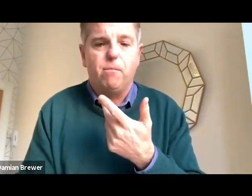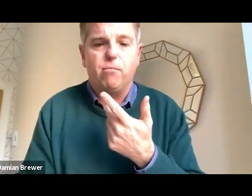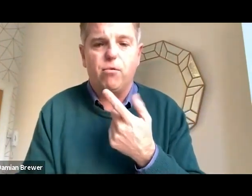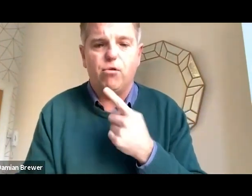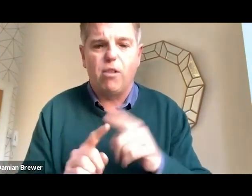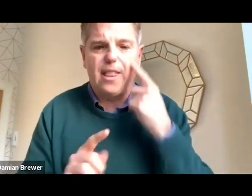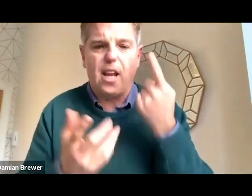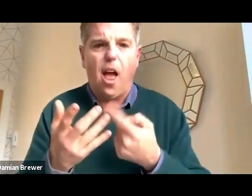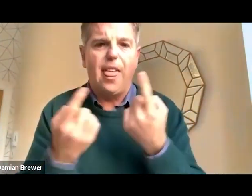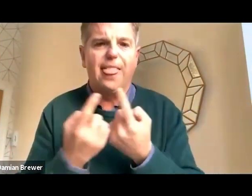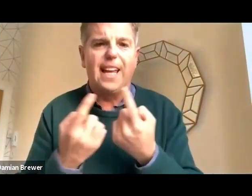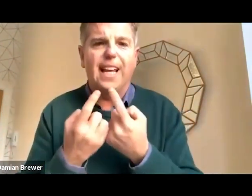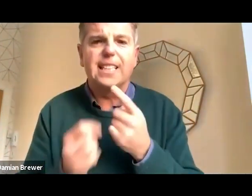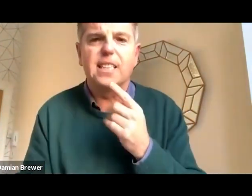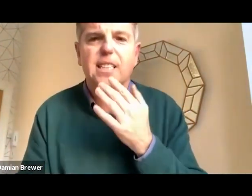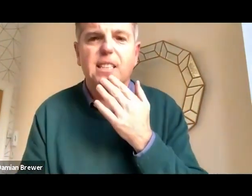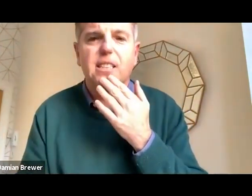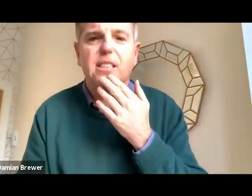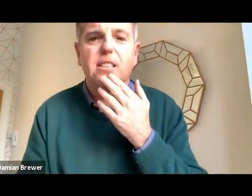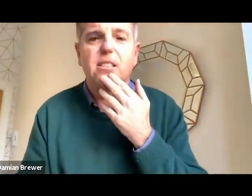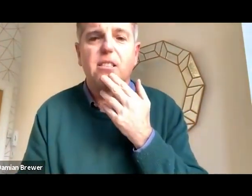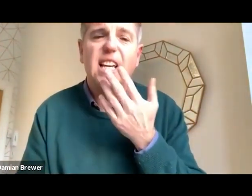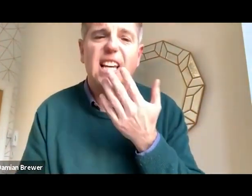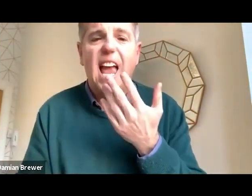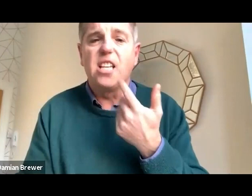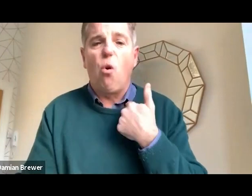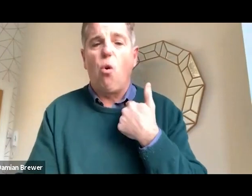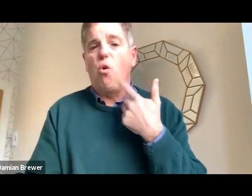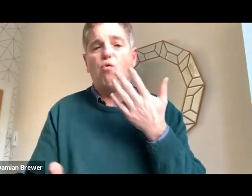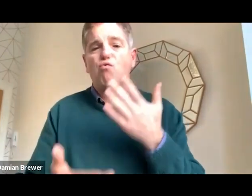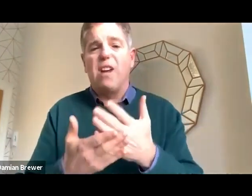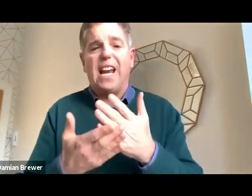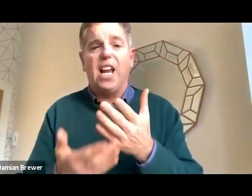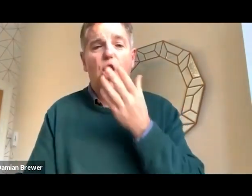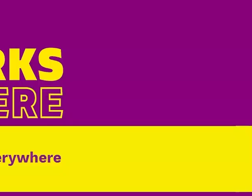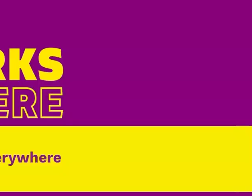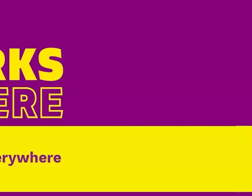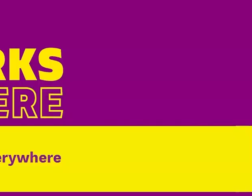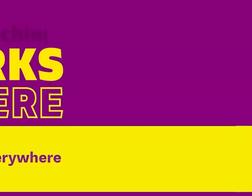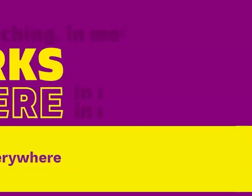confident to do that. It's important to have that confidence within yourself to make your needs known.